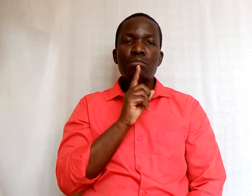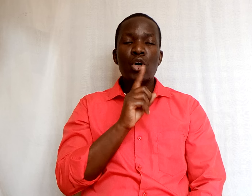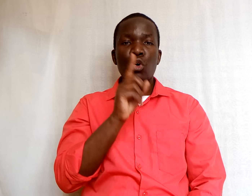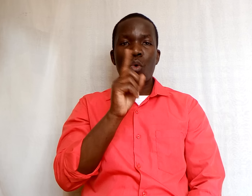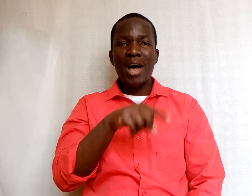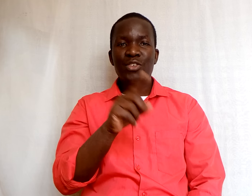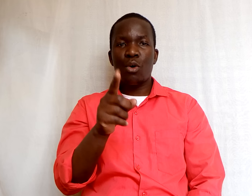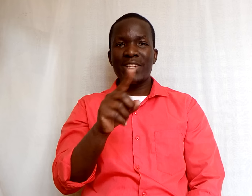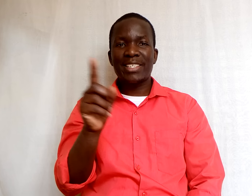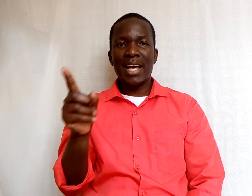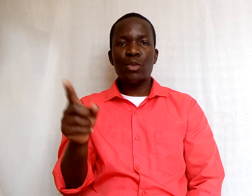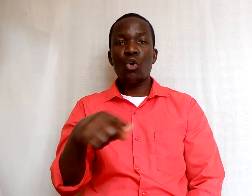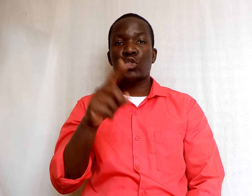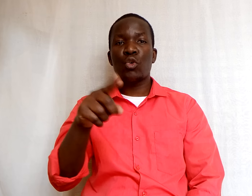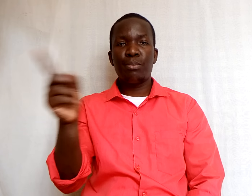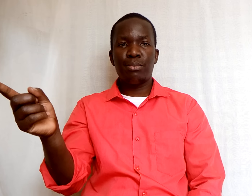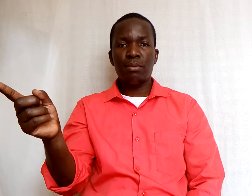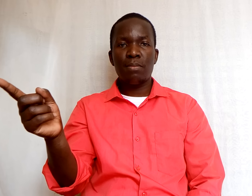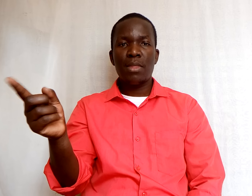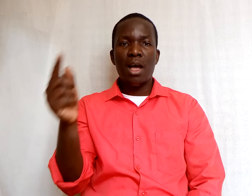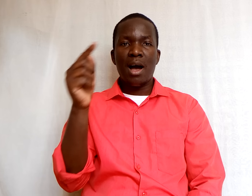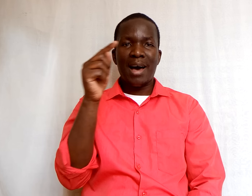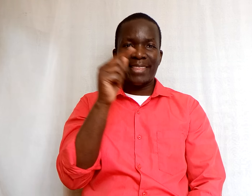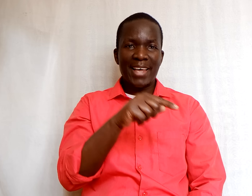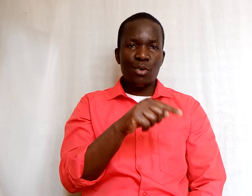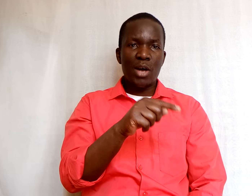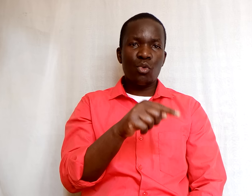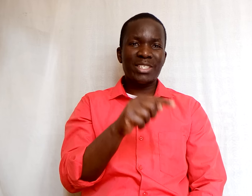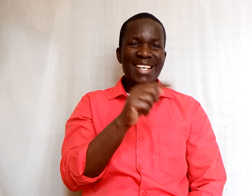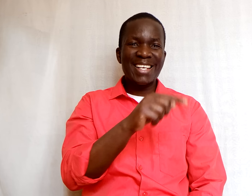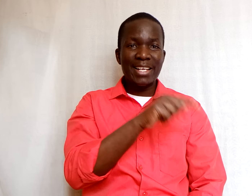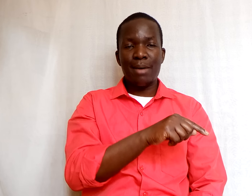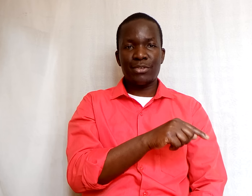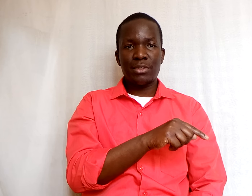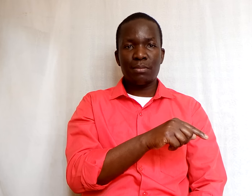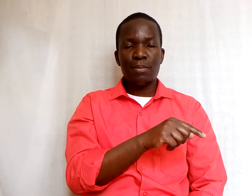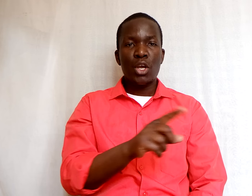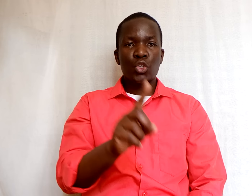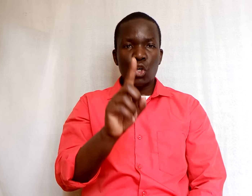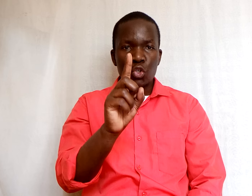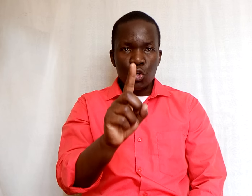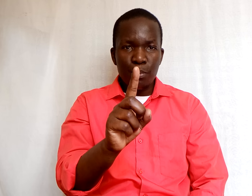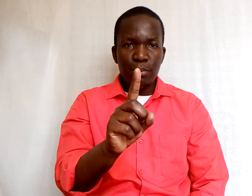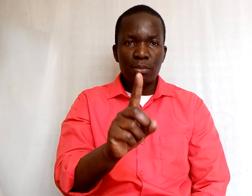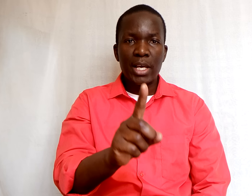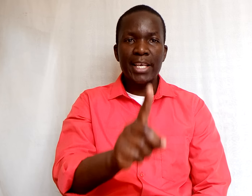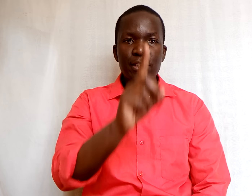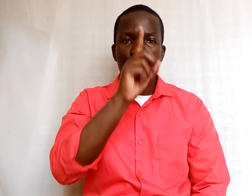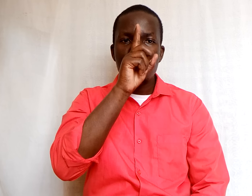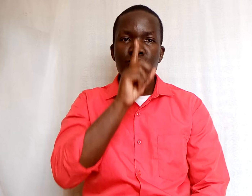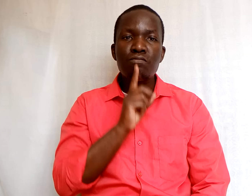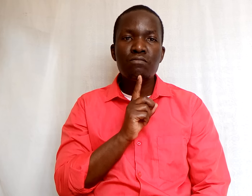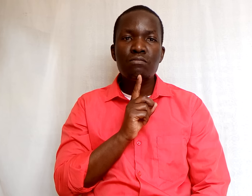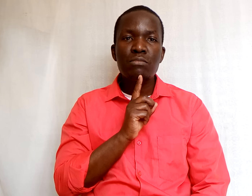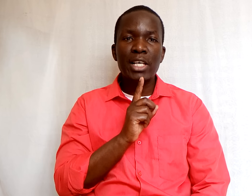So one of the sign was soup, another one was green grams. So soup is just